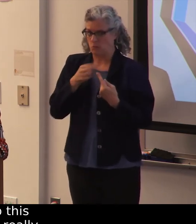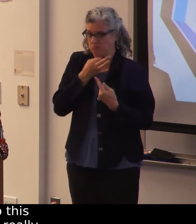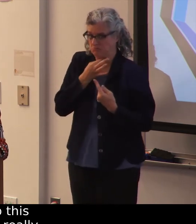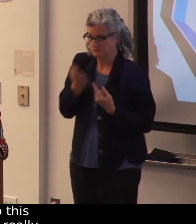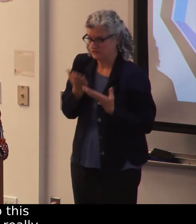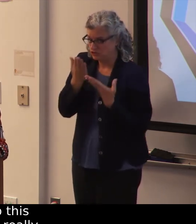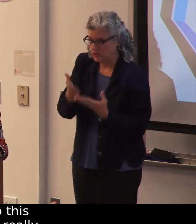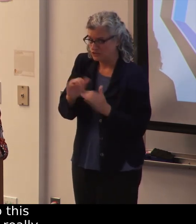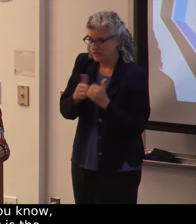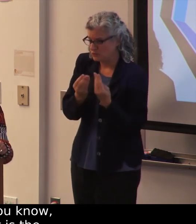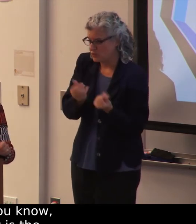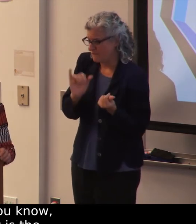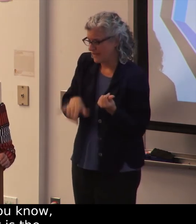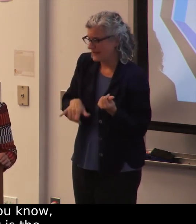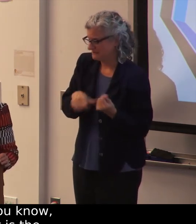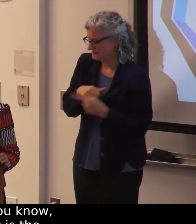it?